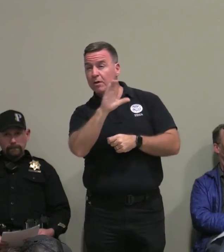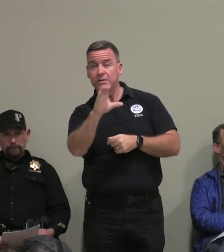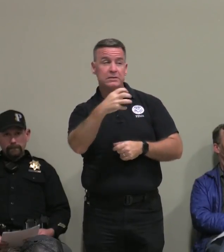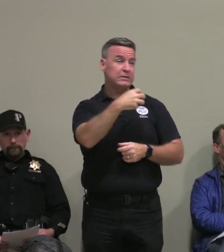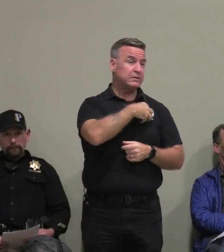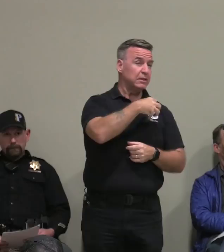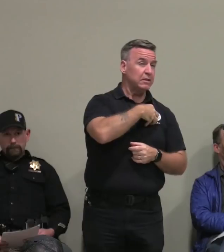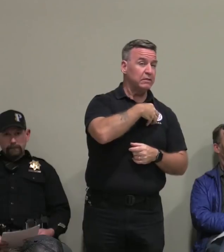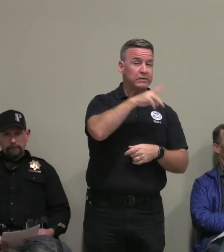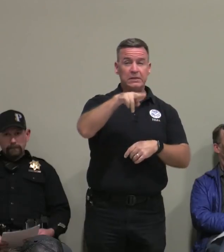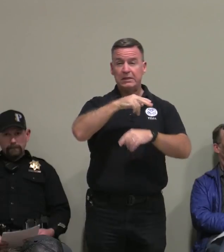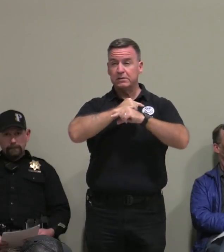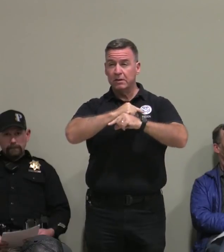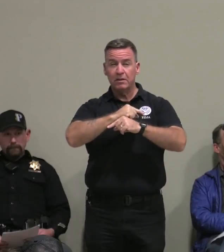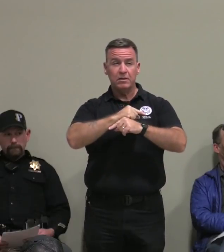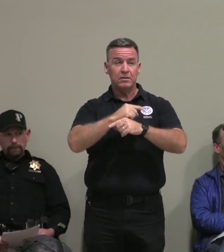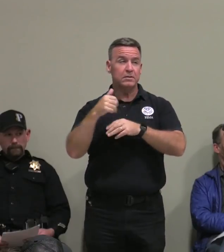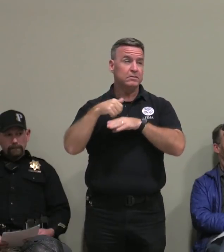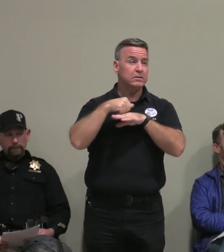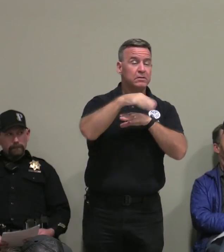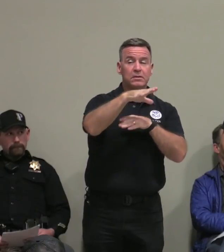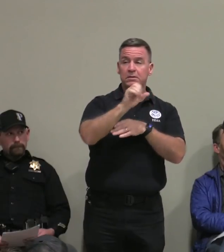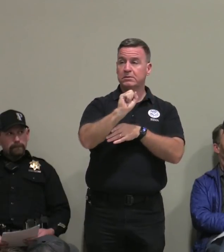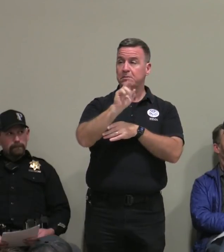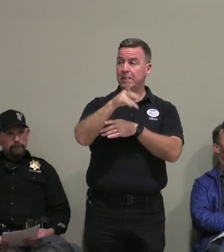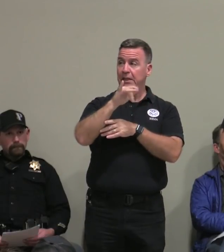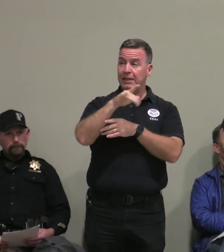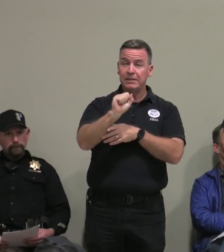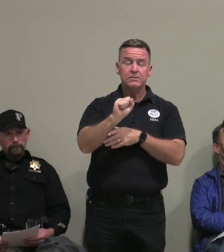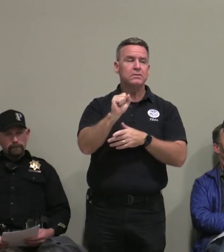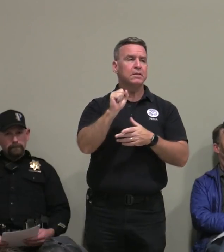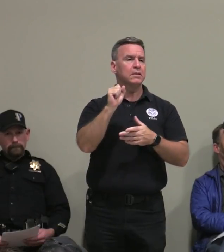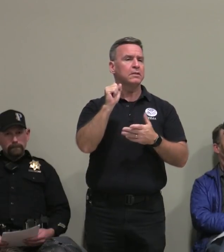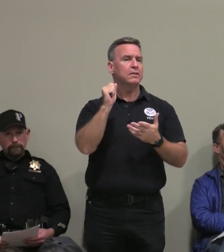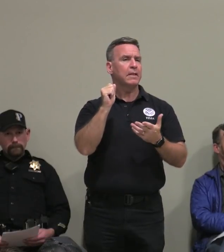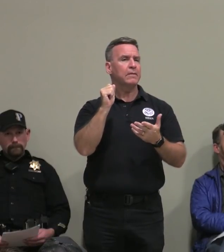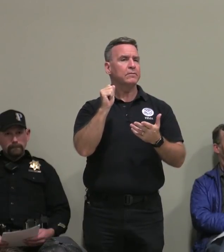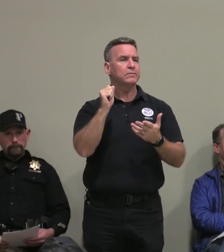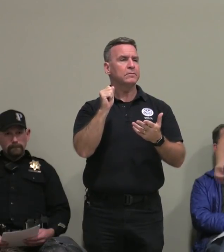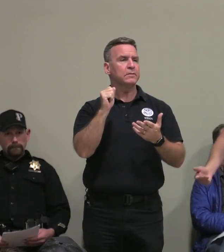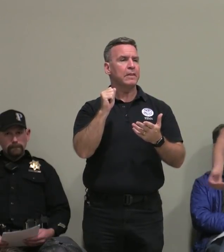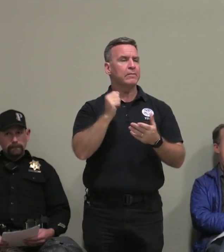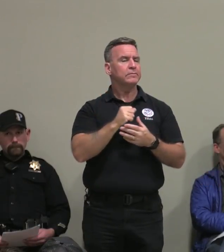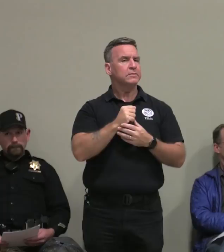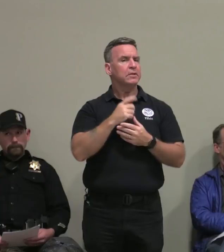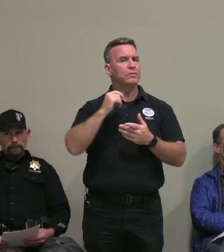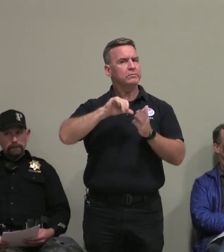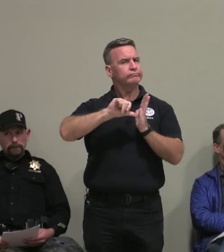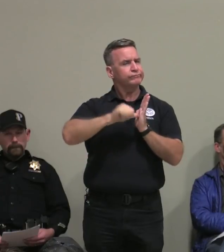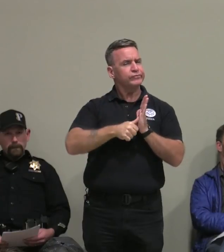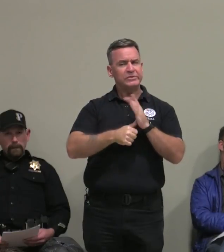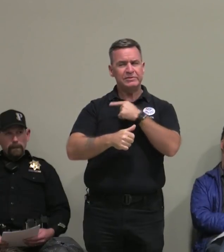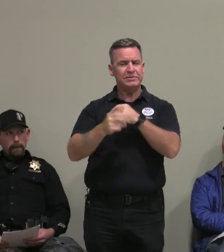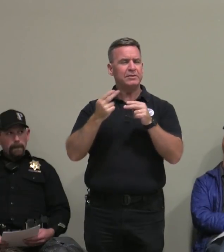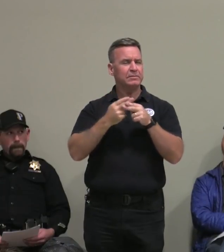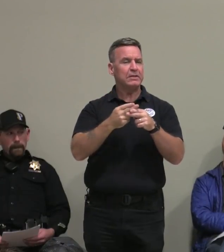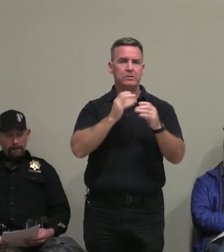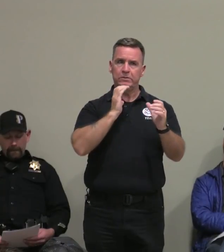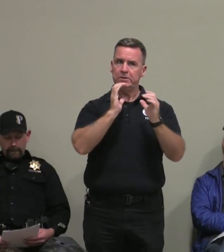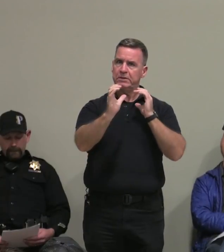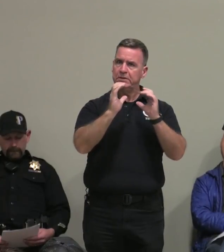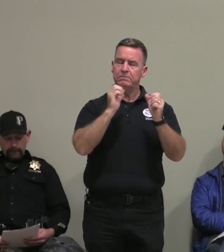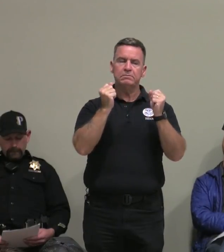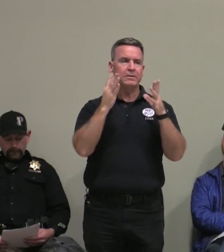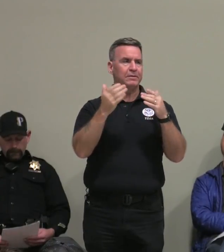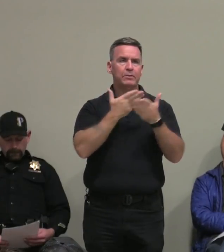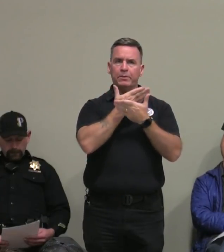National Guard to deliver supplies. And I think the thing I'd like to impress is what Bill touched on, is the communication. A lot of